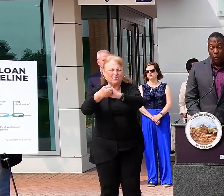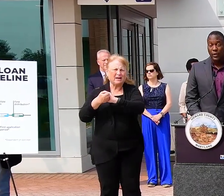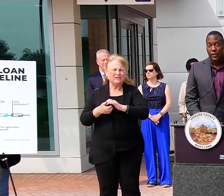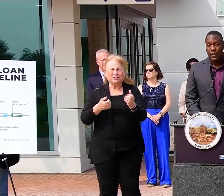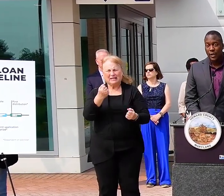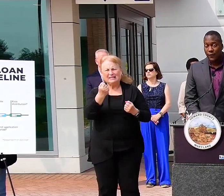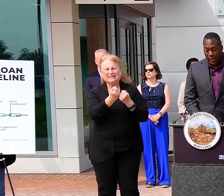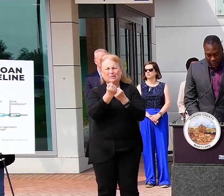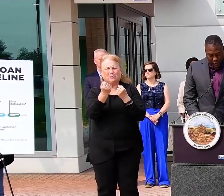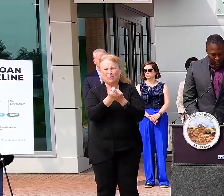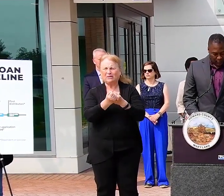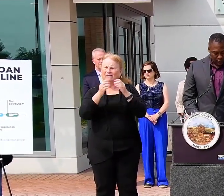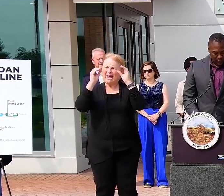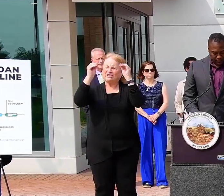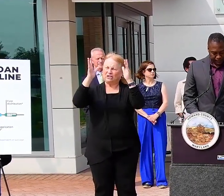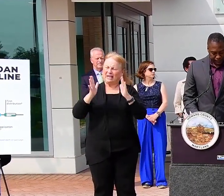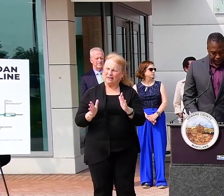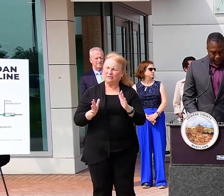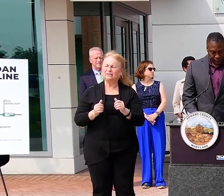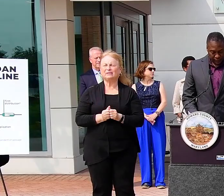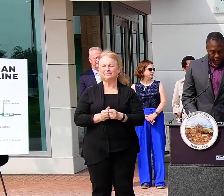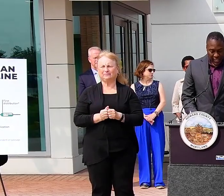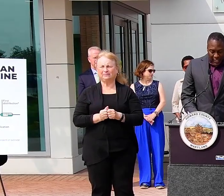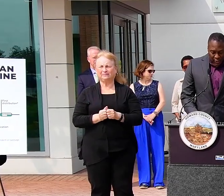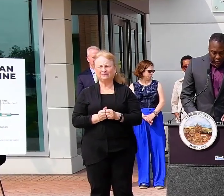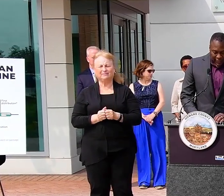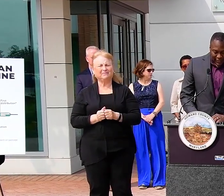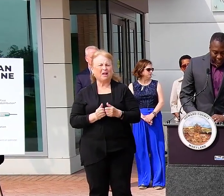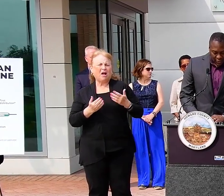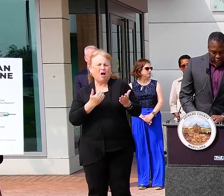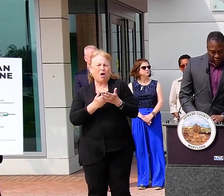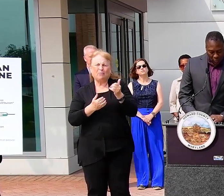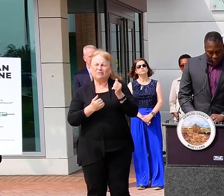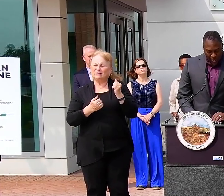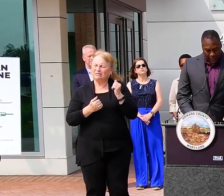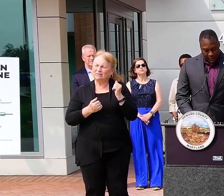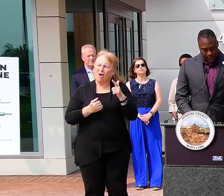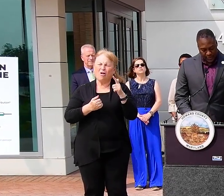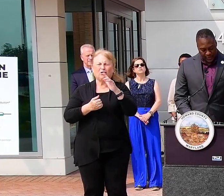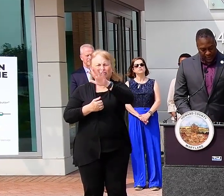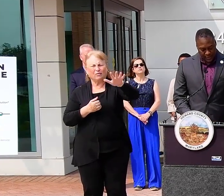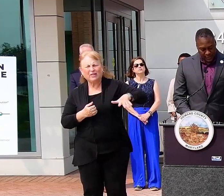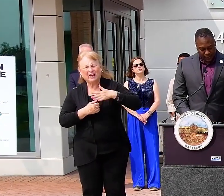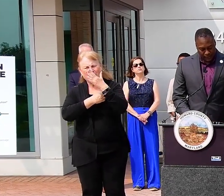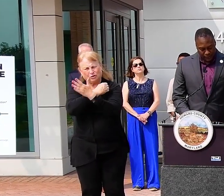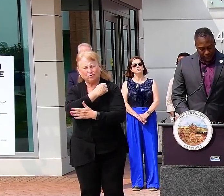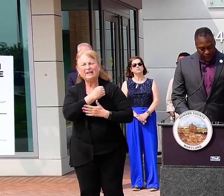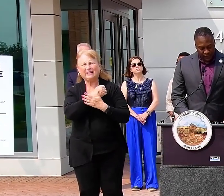and support of our educators. Nearly nationwide,